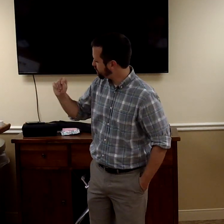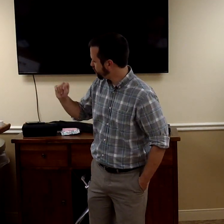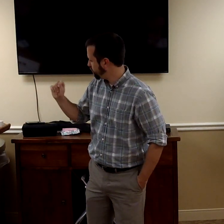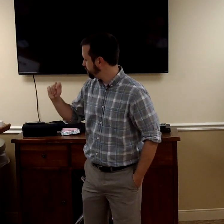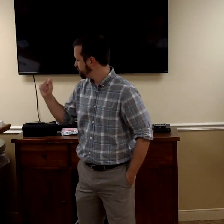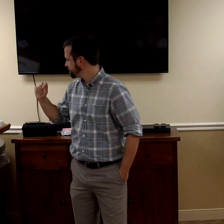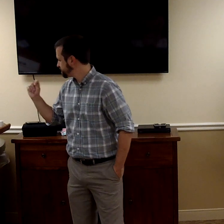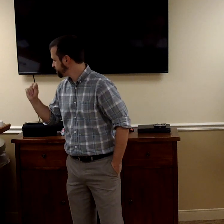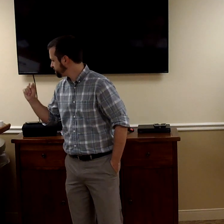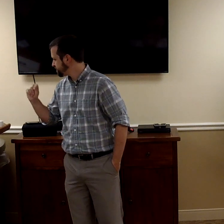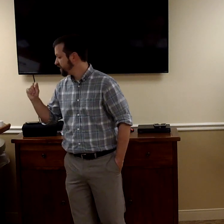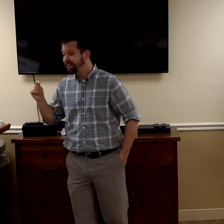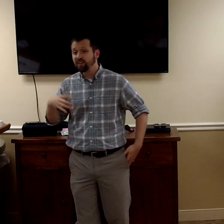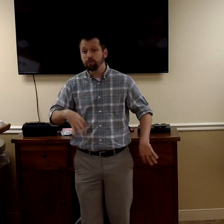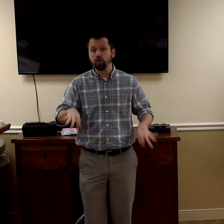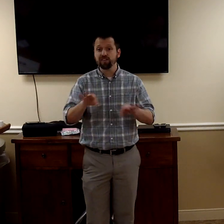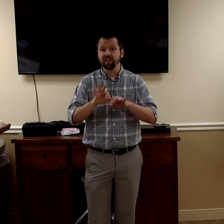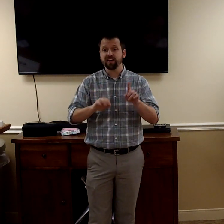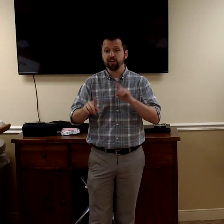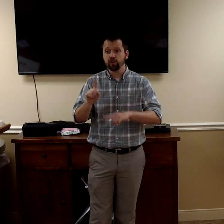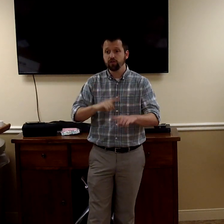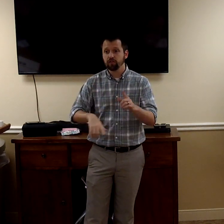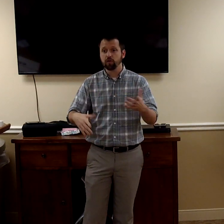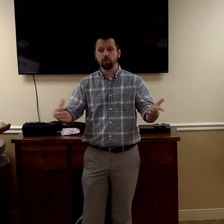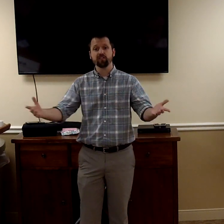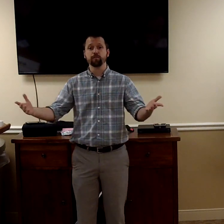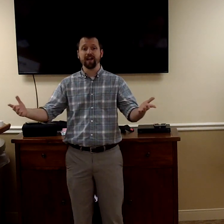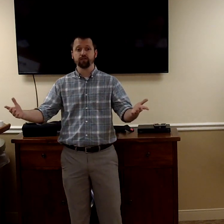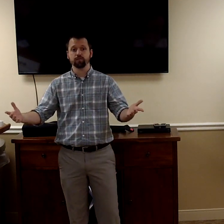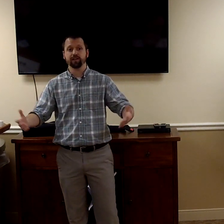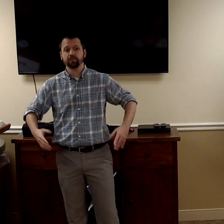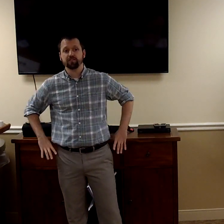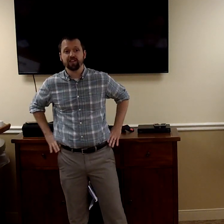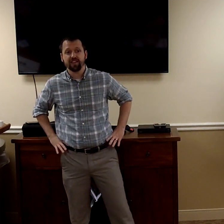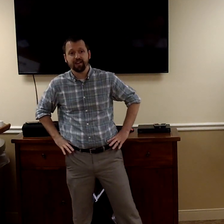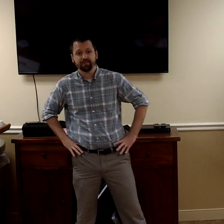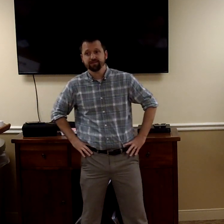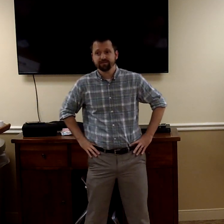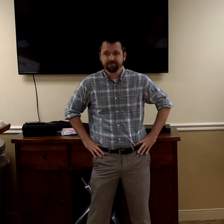Bathroom. That's an important sign to know. So where's the bathroom? How would you sign that?